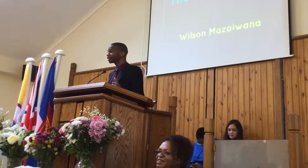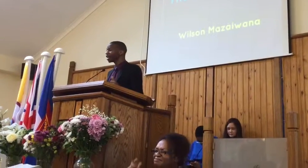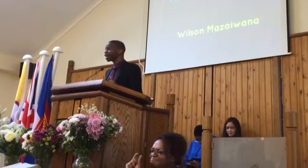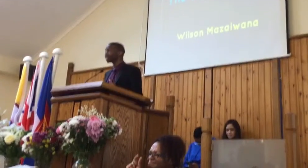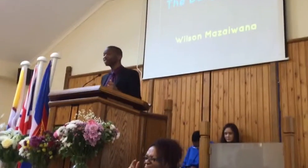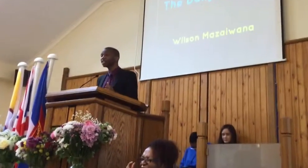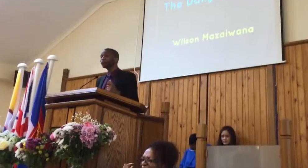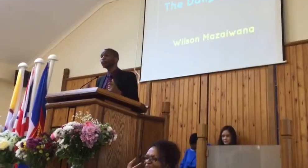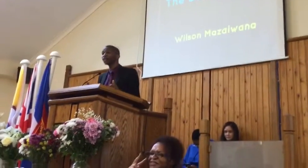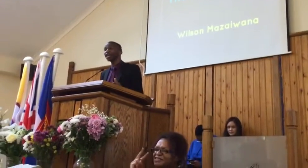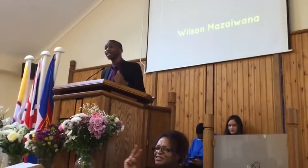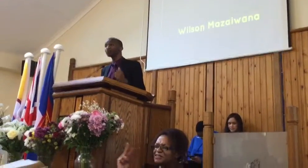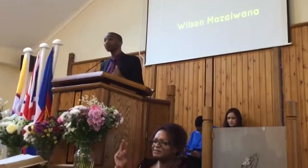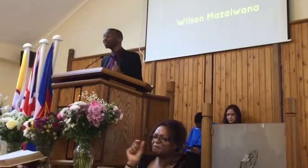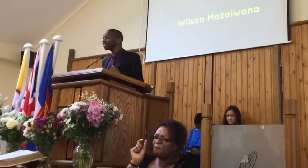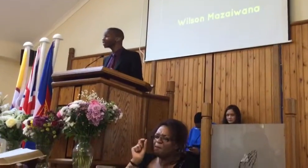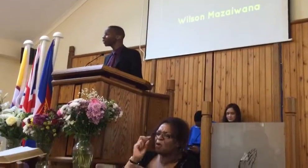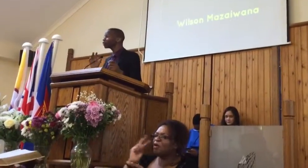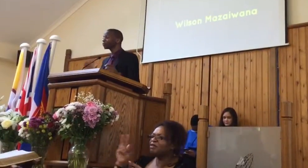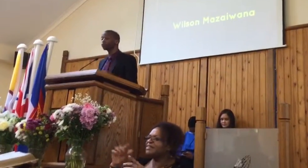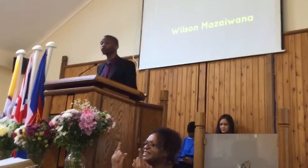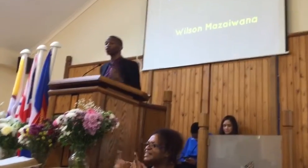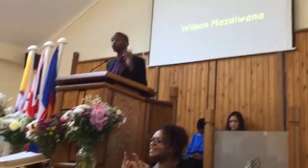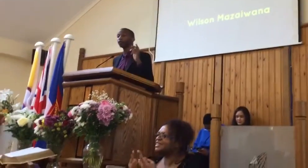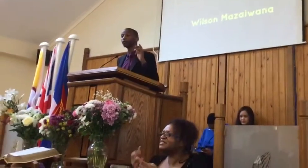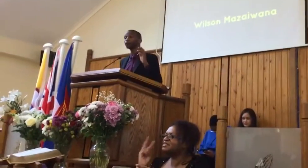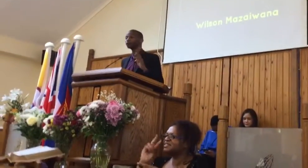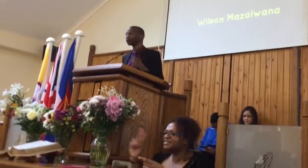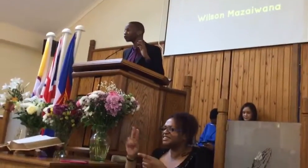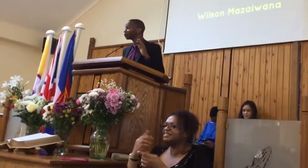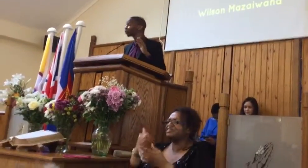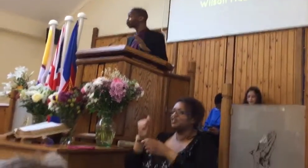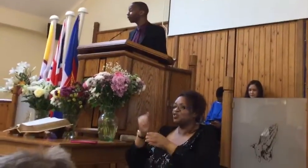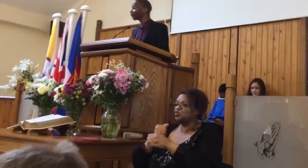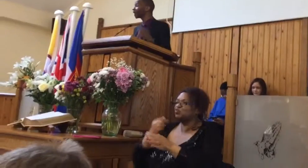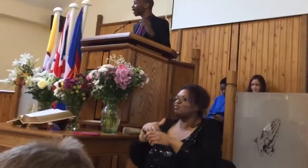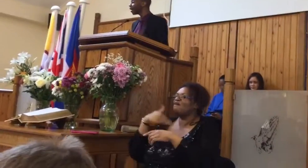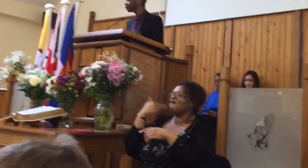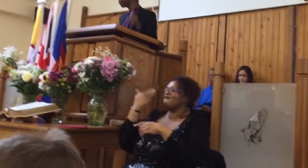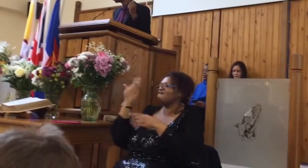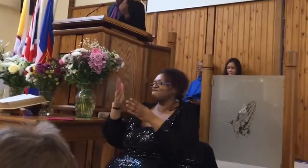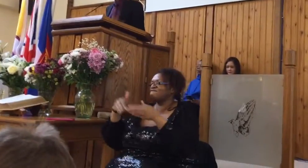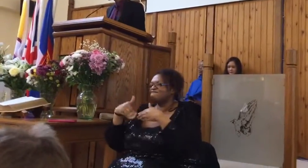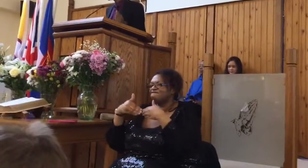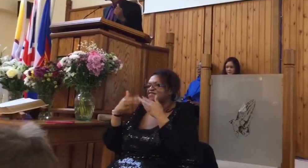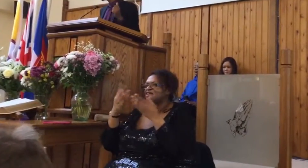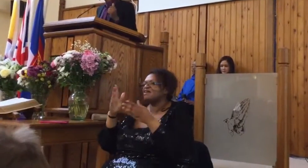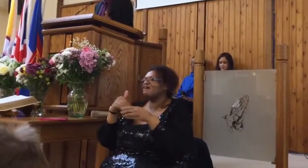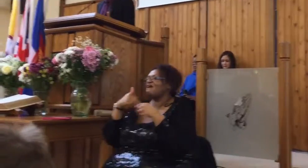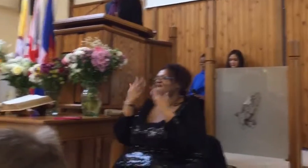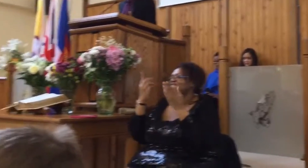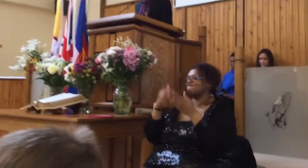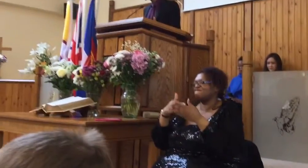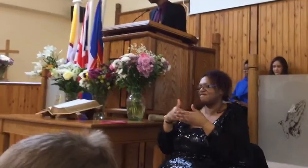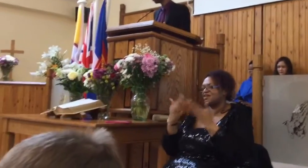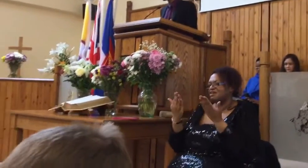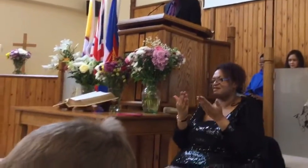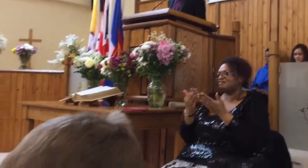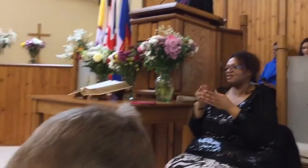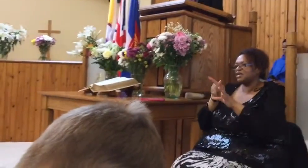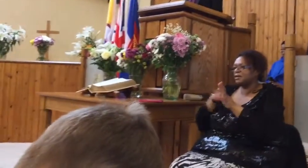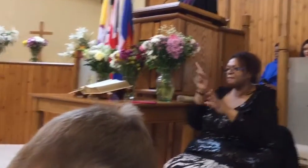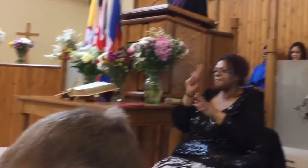glimpse and a sneak peek into the things that we're supposed to be doing every other day as